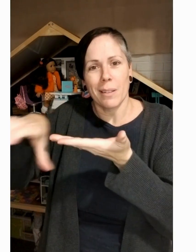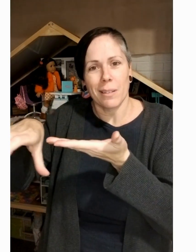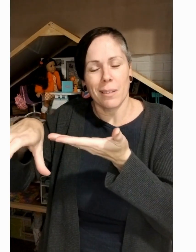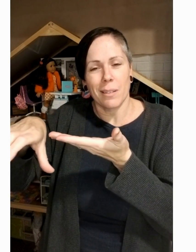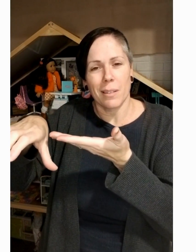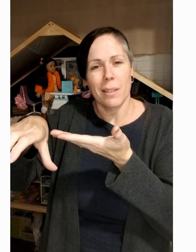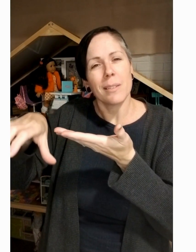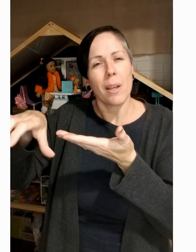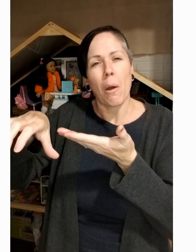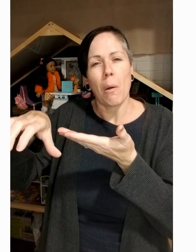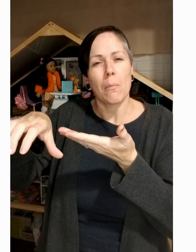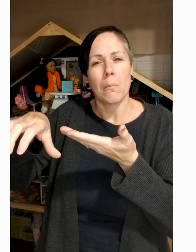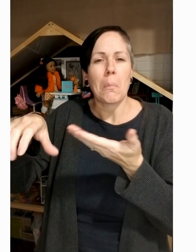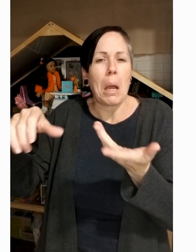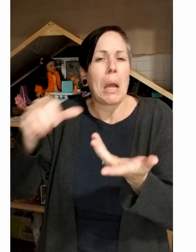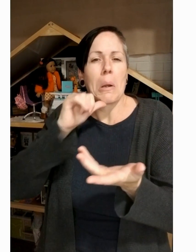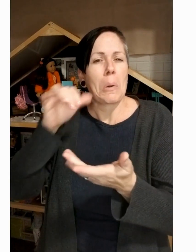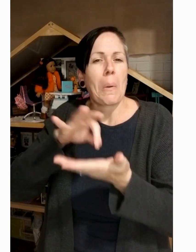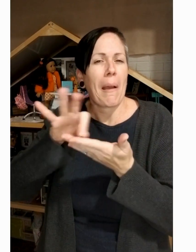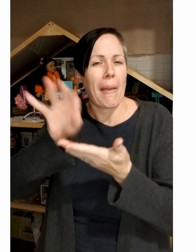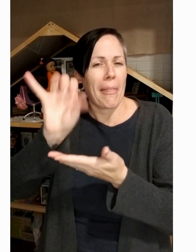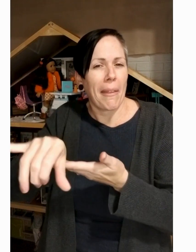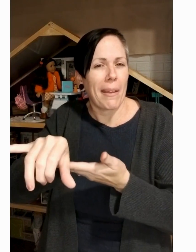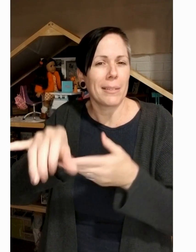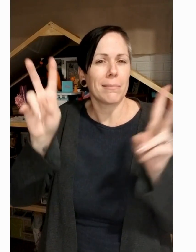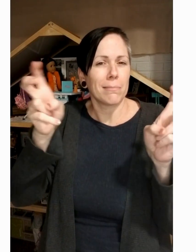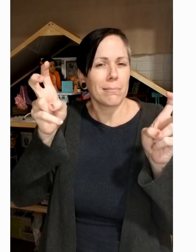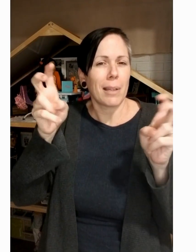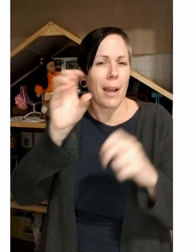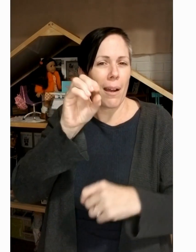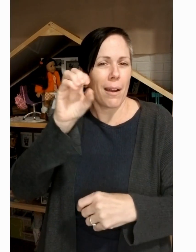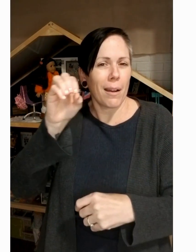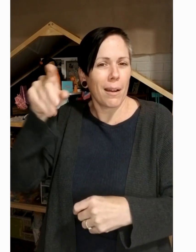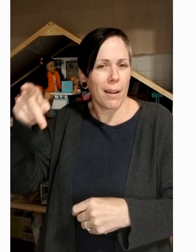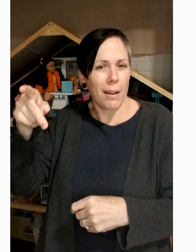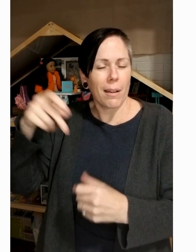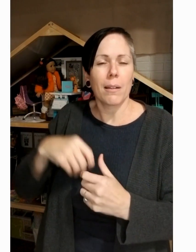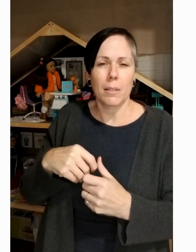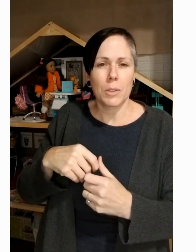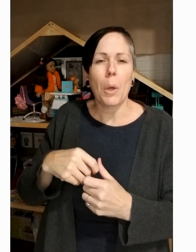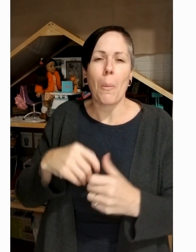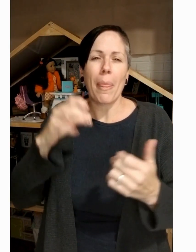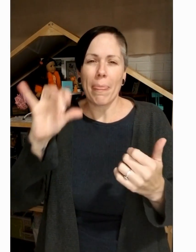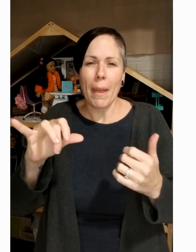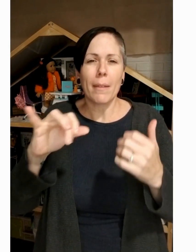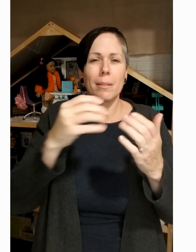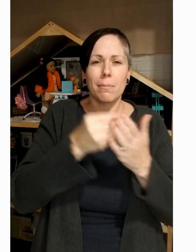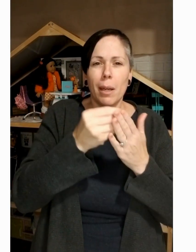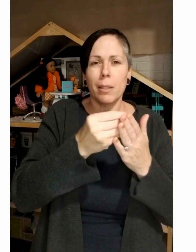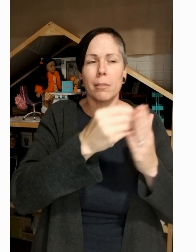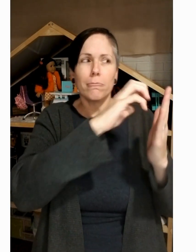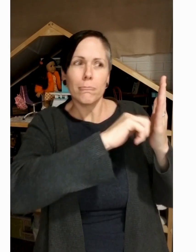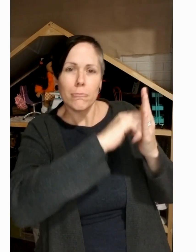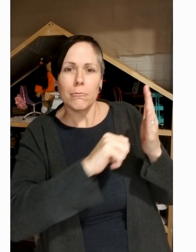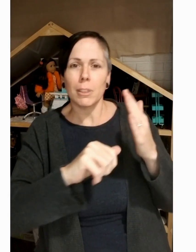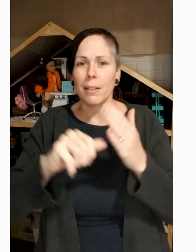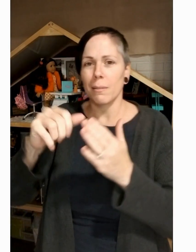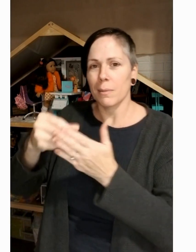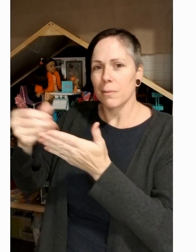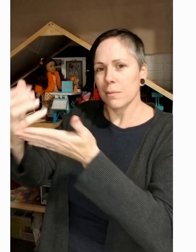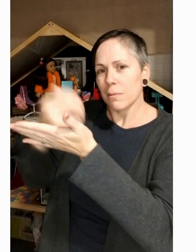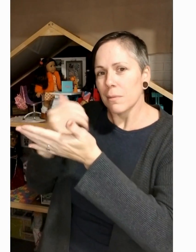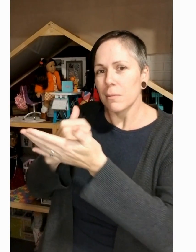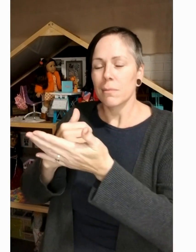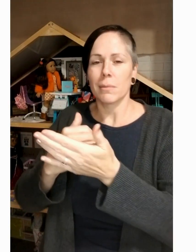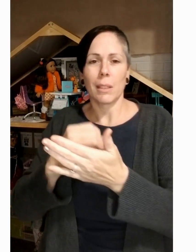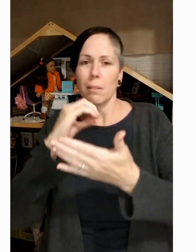back into my doll budget. So I keep everything in a spreadsheet. And every expense